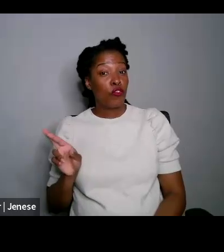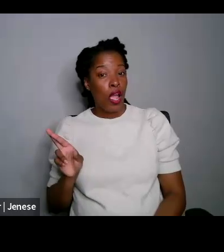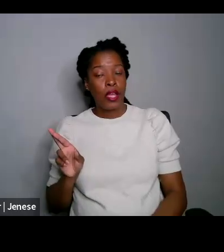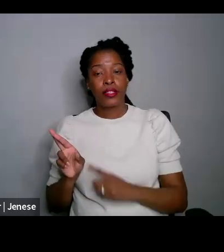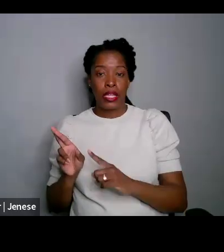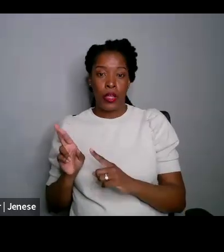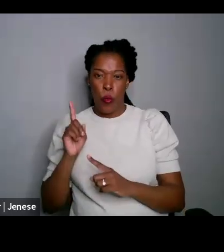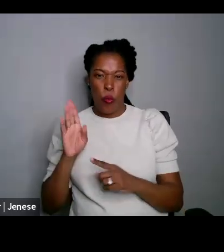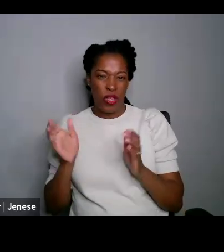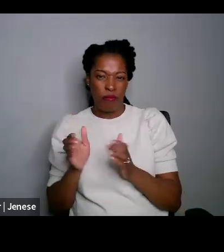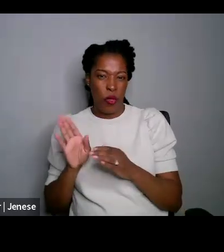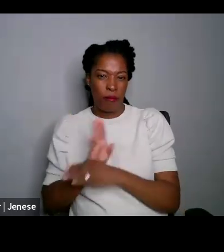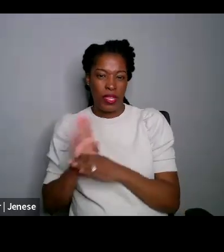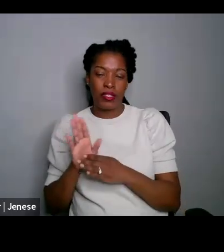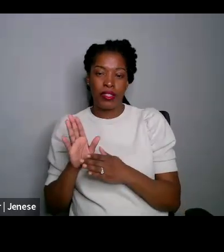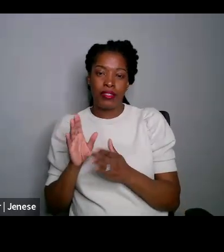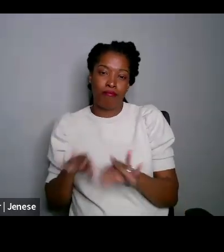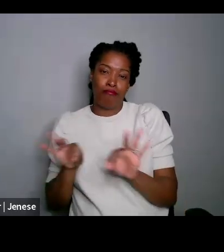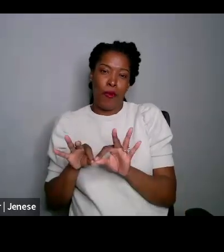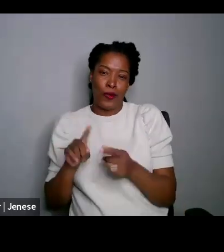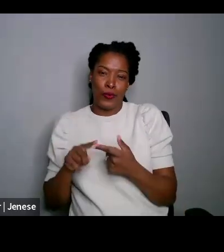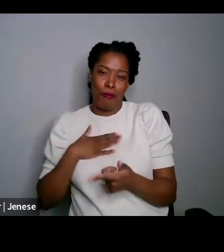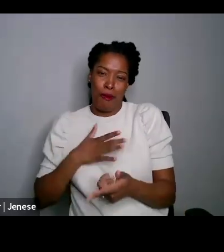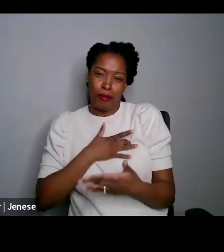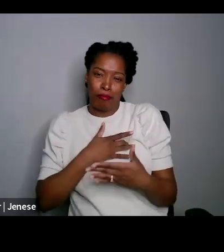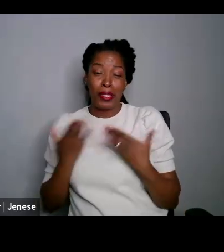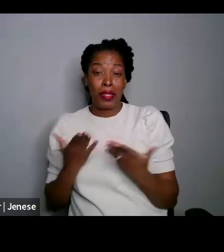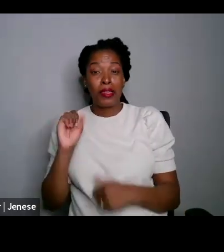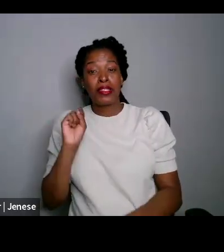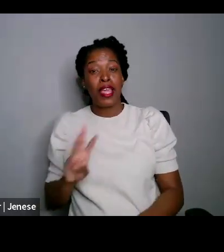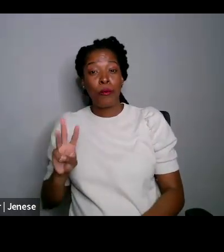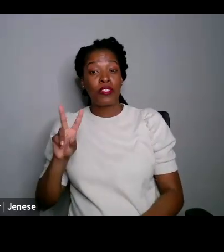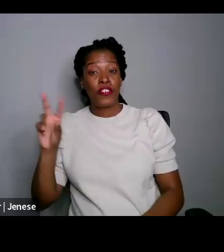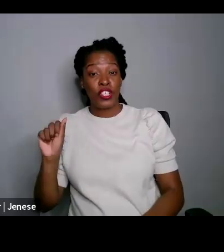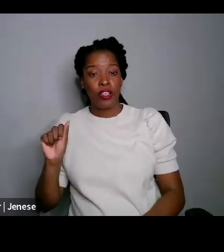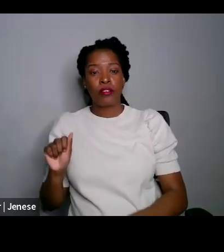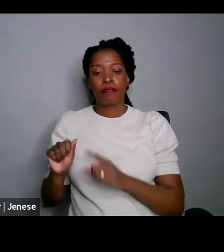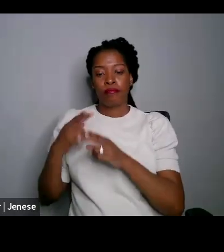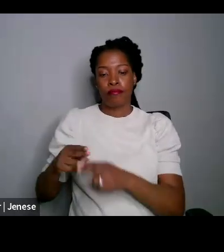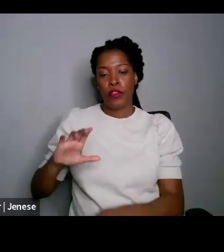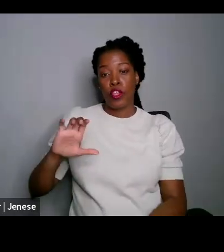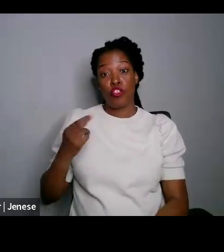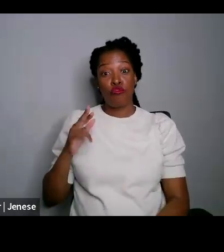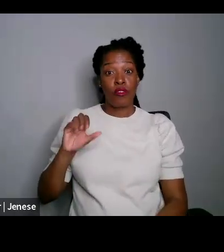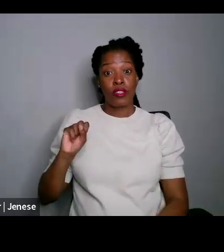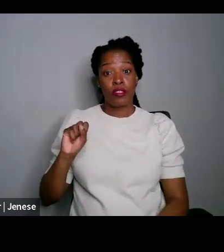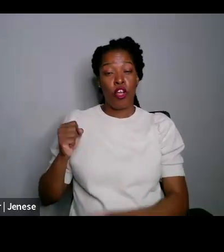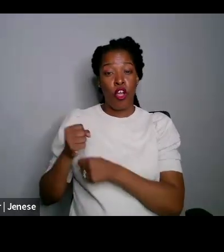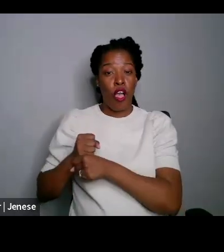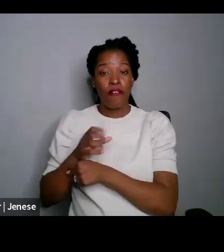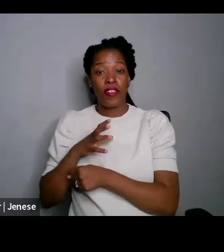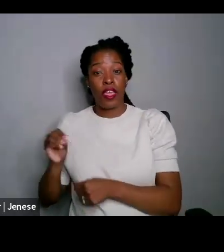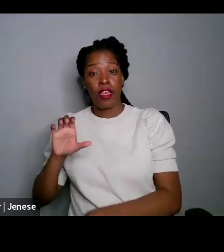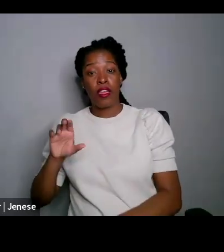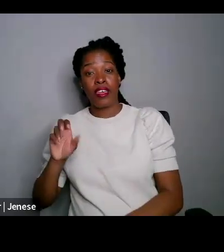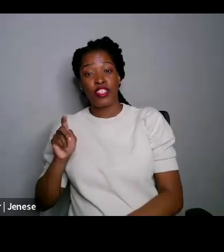Southwest Virginia, called Chris's Coffee and Custard, which is owned by a wonderful family, a mom and dad and their son Chris with